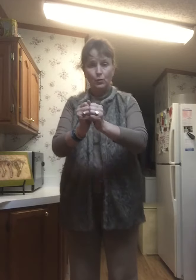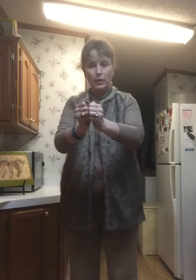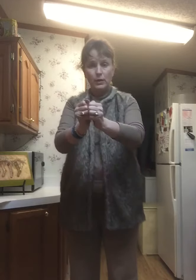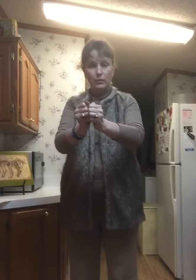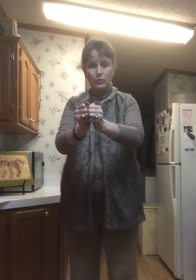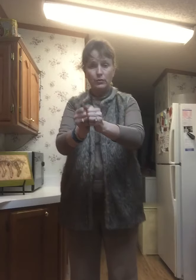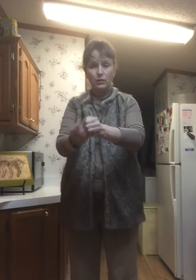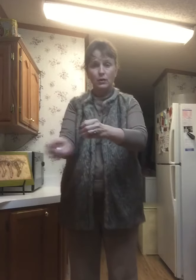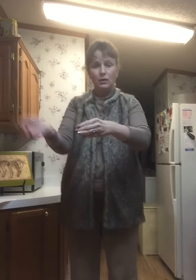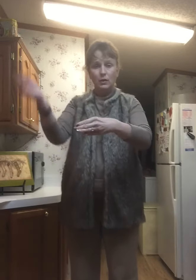with,